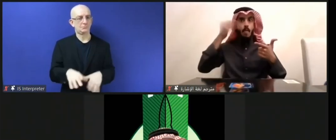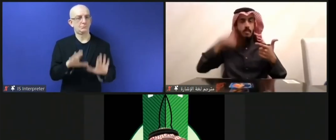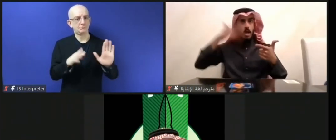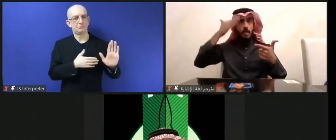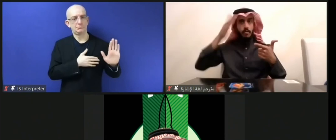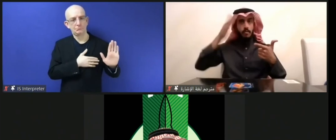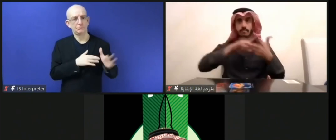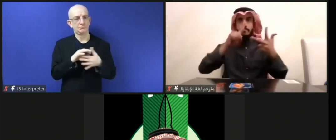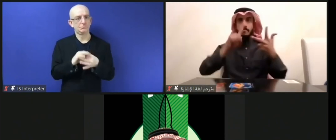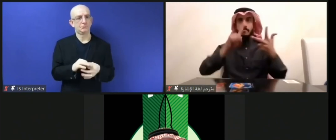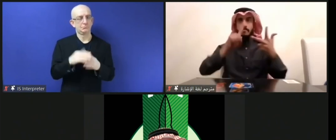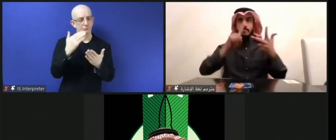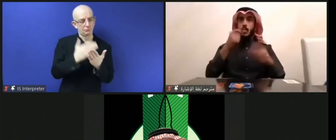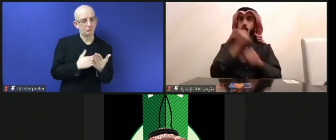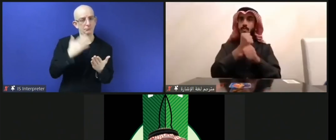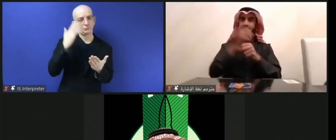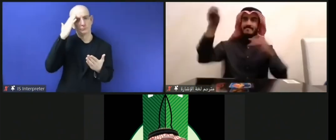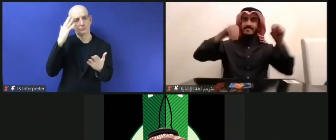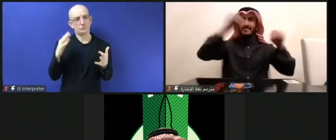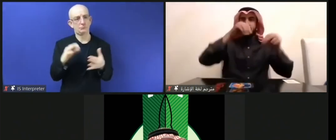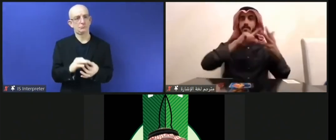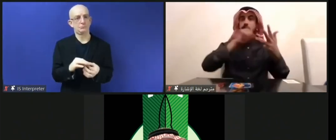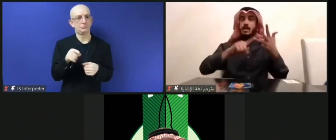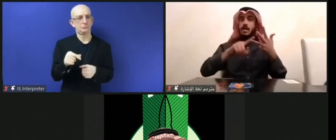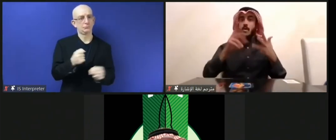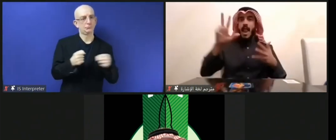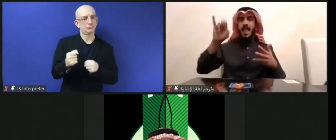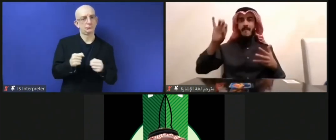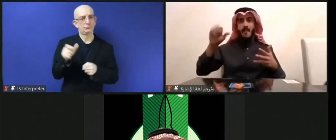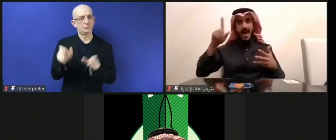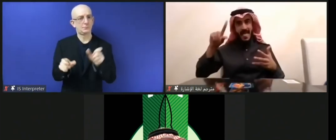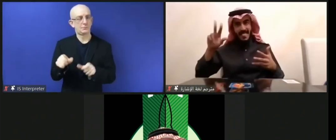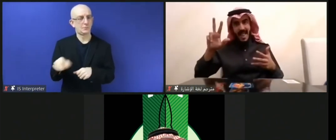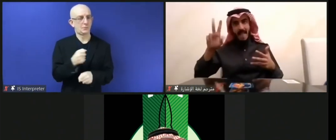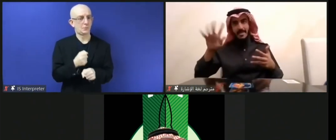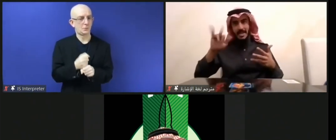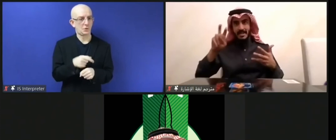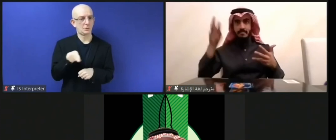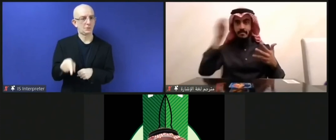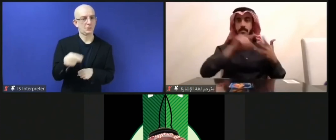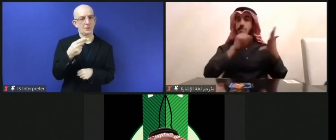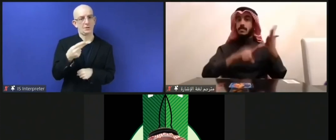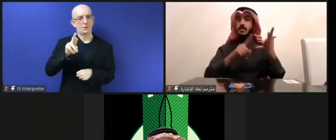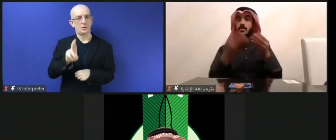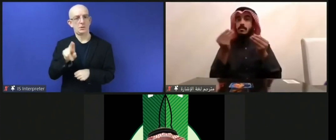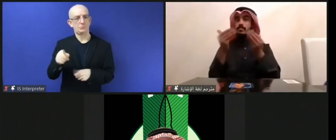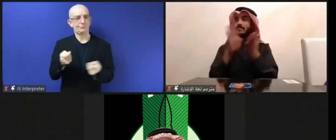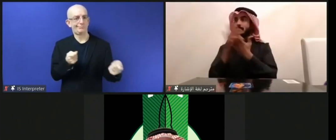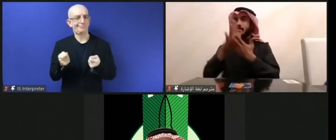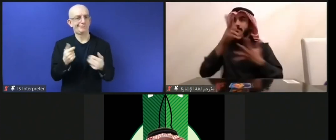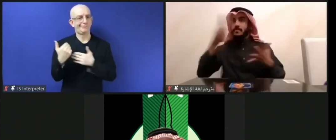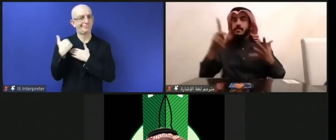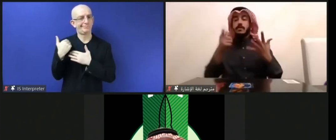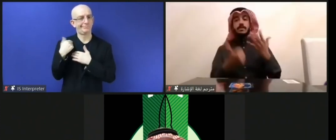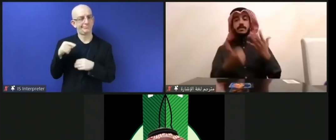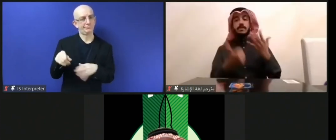recruitment, then the HR management, and the product and services, techno, the communication,